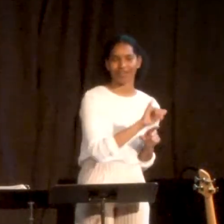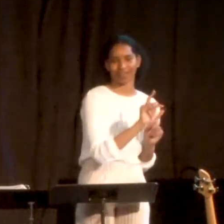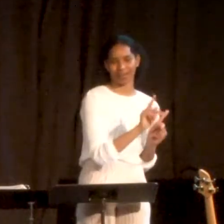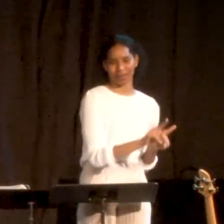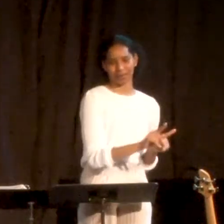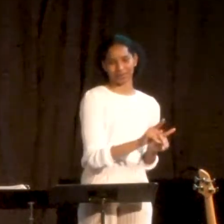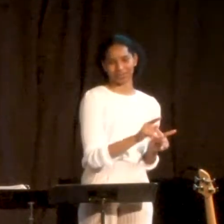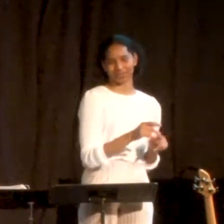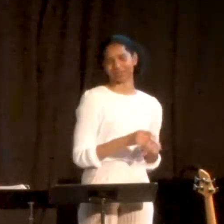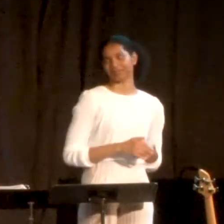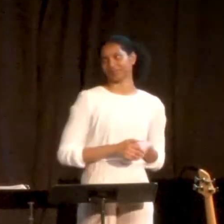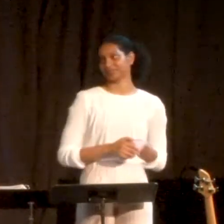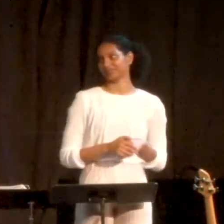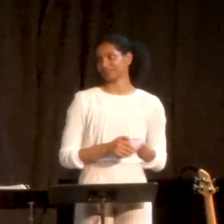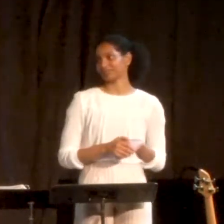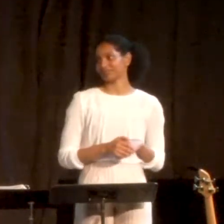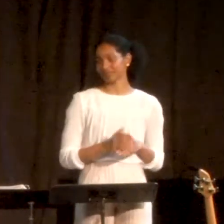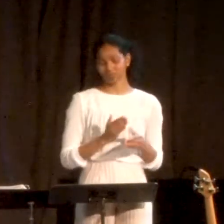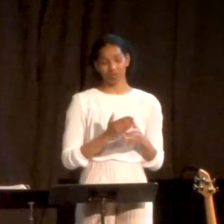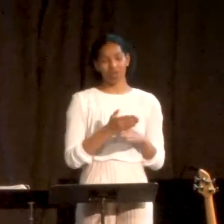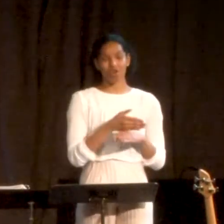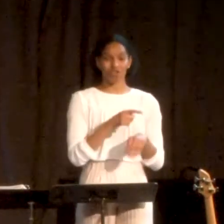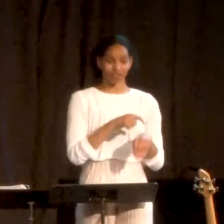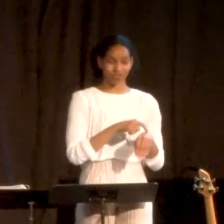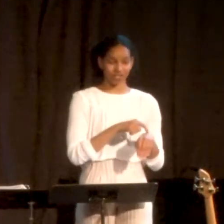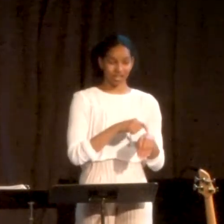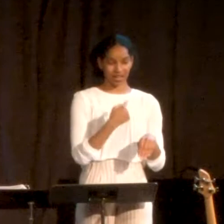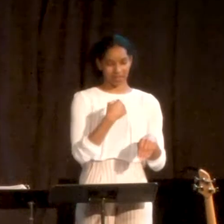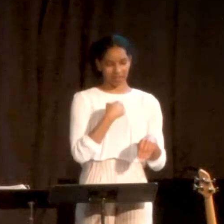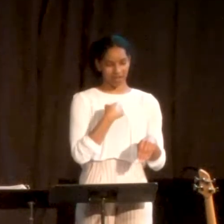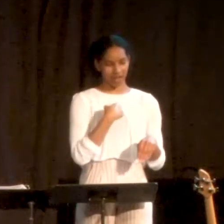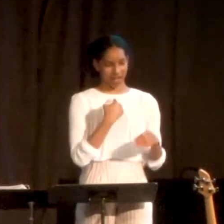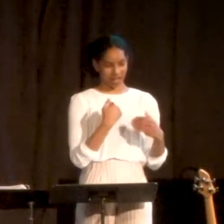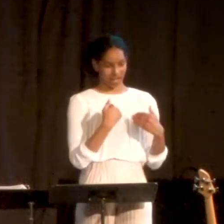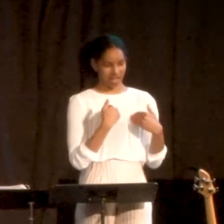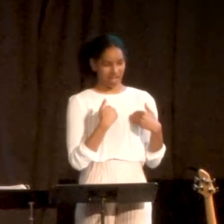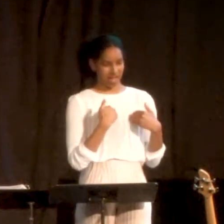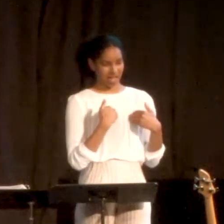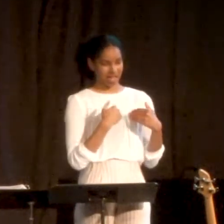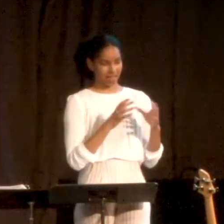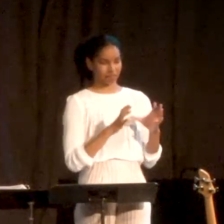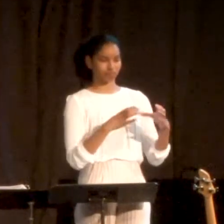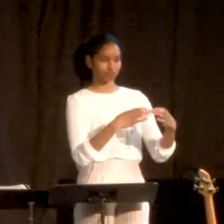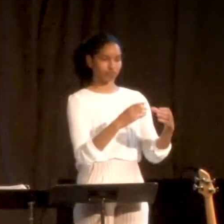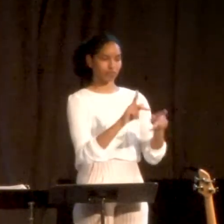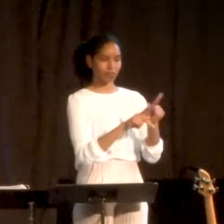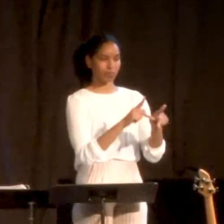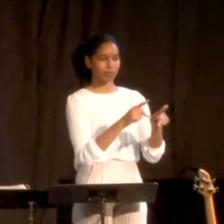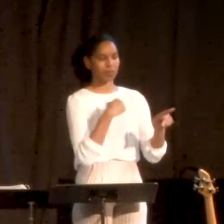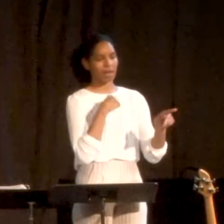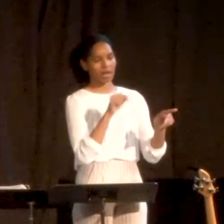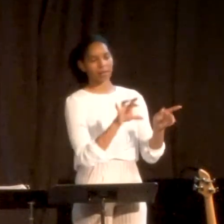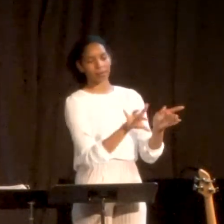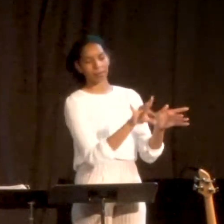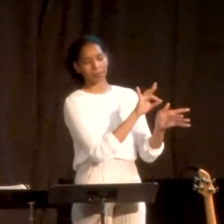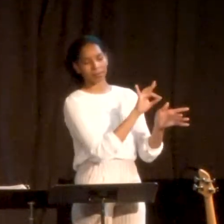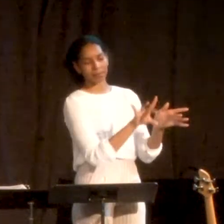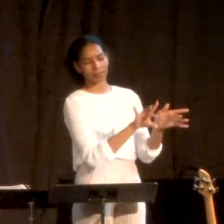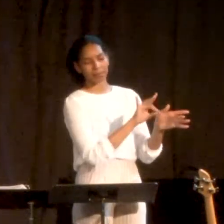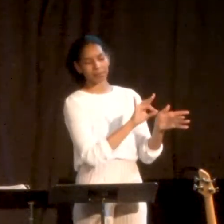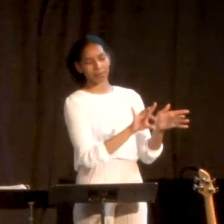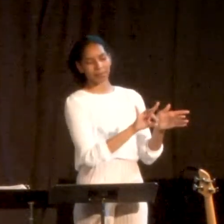Over time, I carve out a niche of what I enjoy doing or feel I'm good